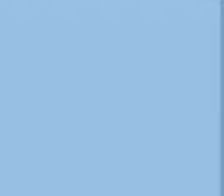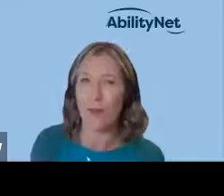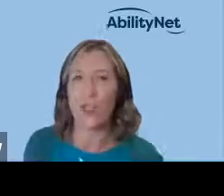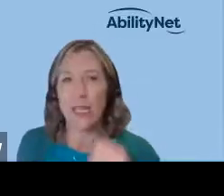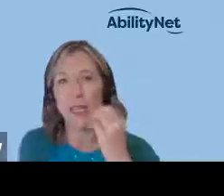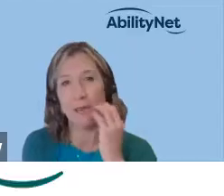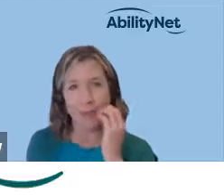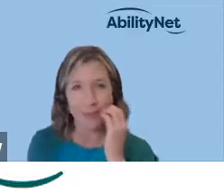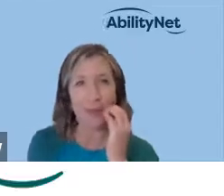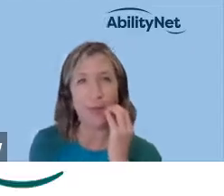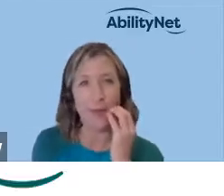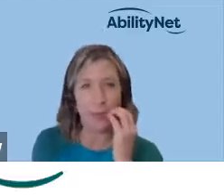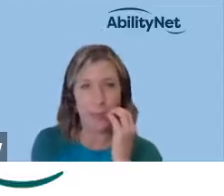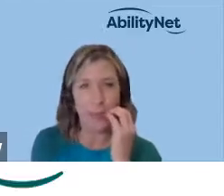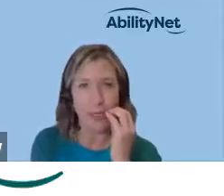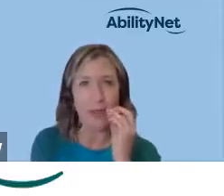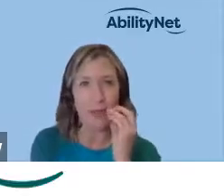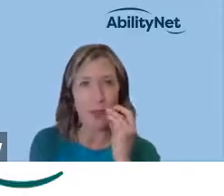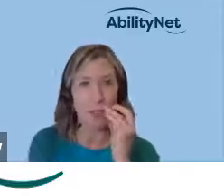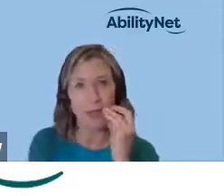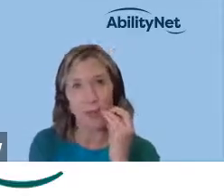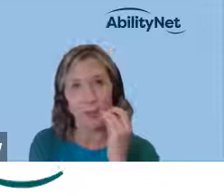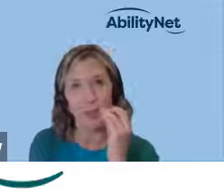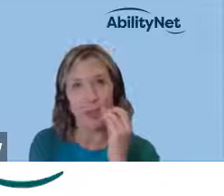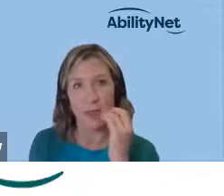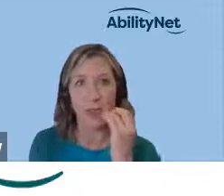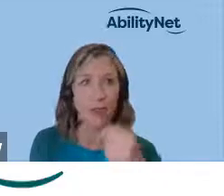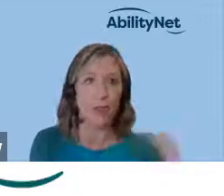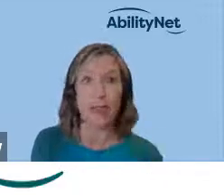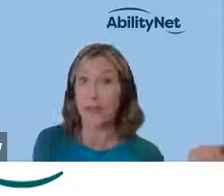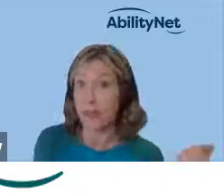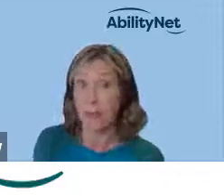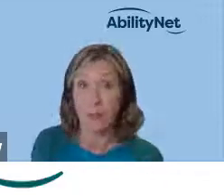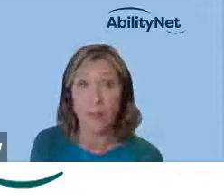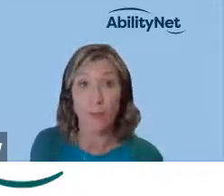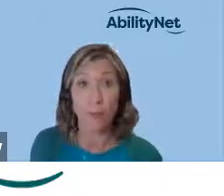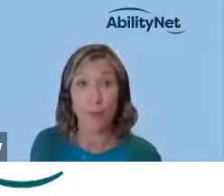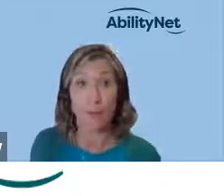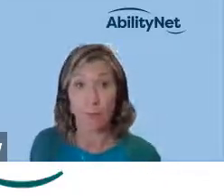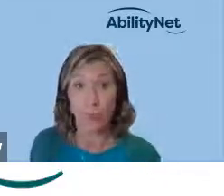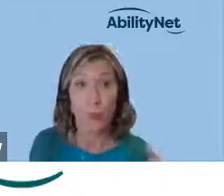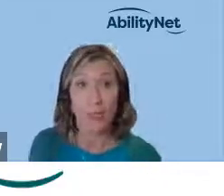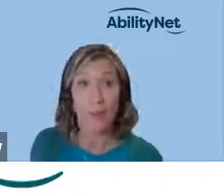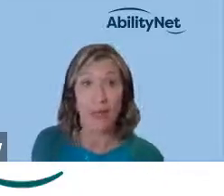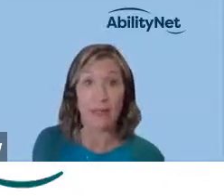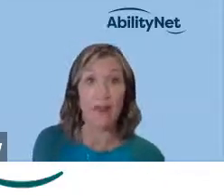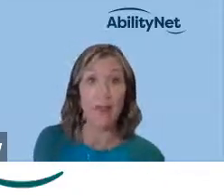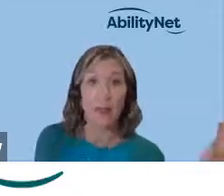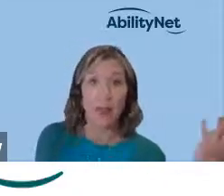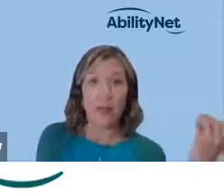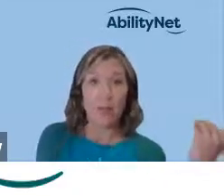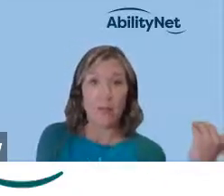on technology here, and this is something that we go into in the training series we're talking